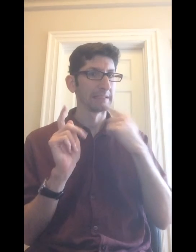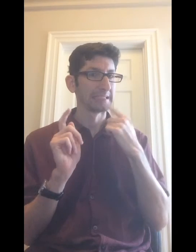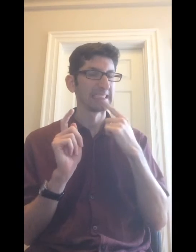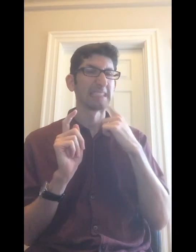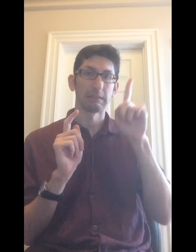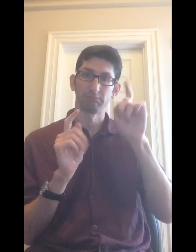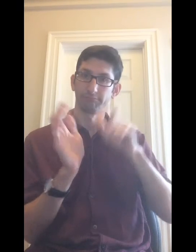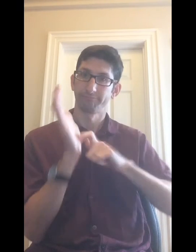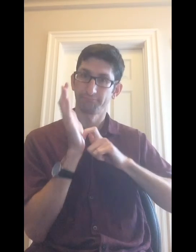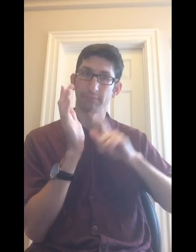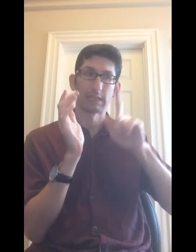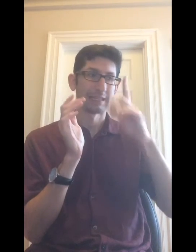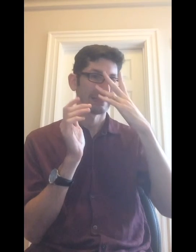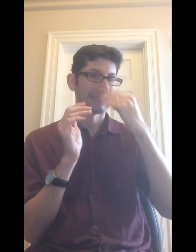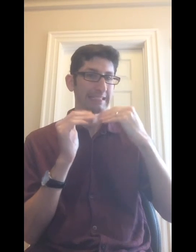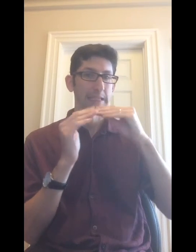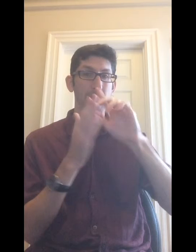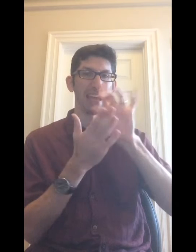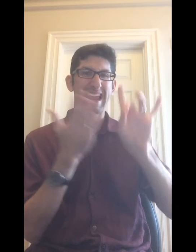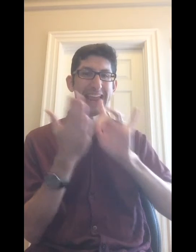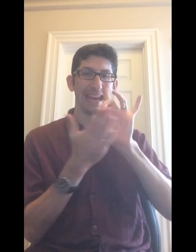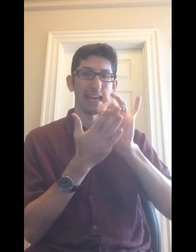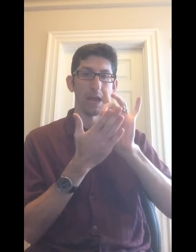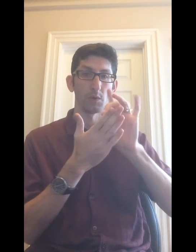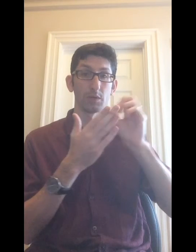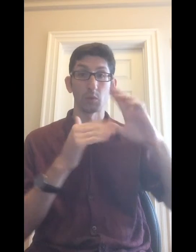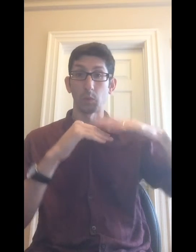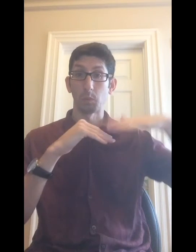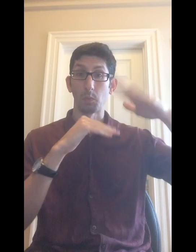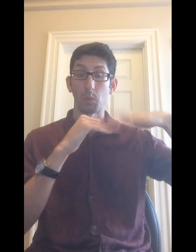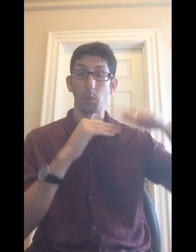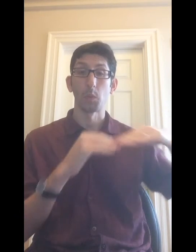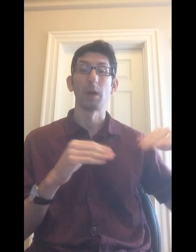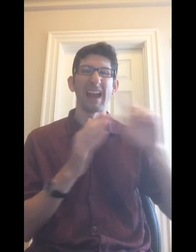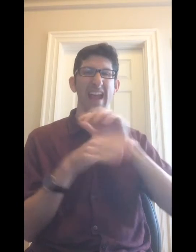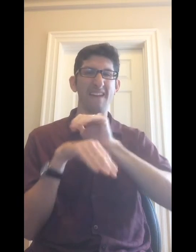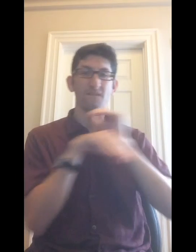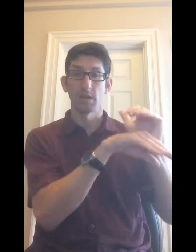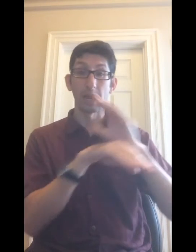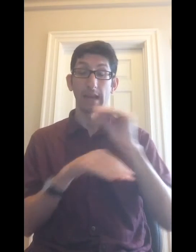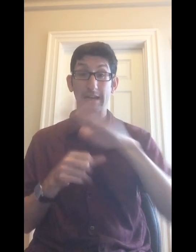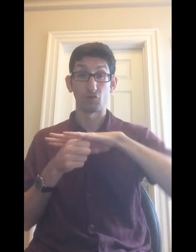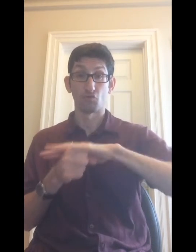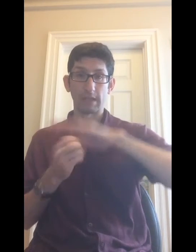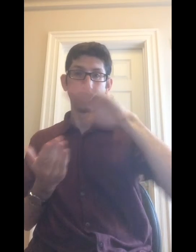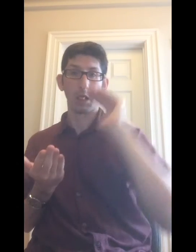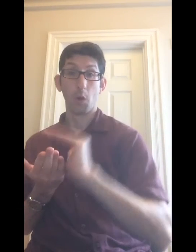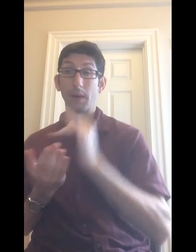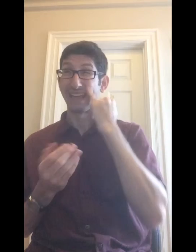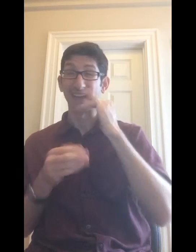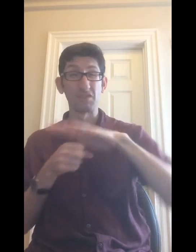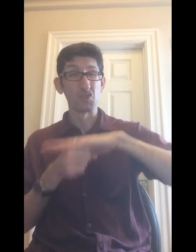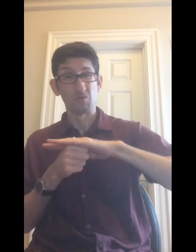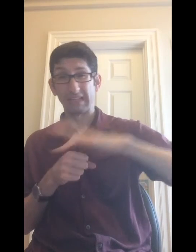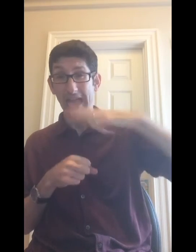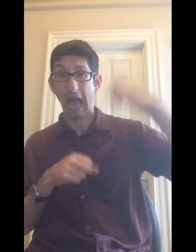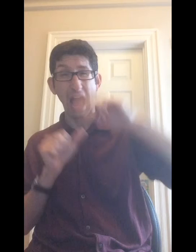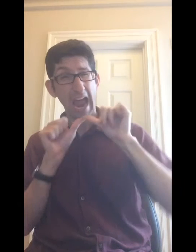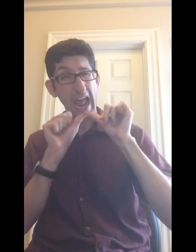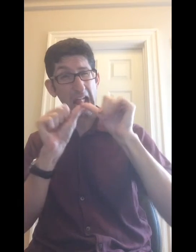per night and insist that we keep our level of stress low. Because when you live in a constant state of stress, it's actually been found to have a